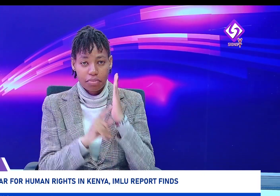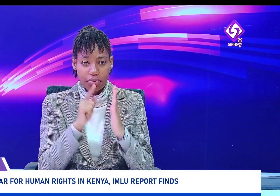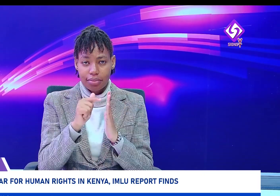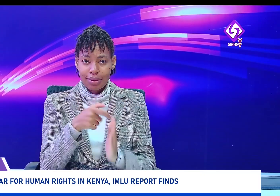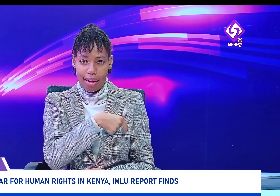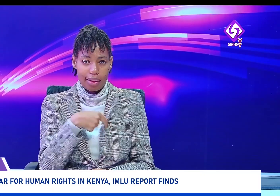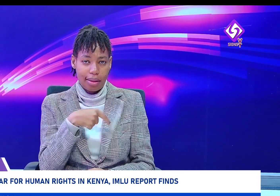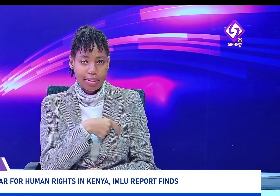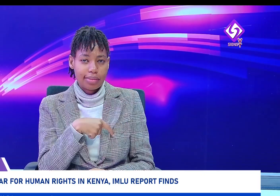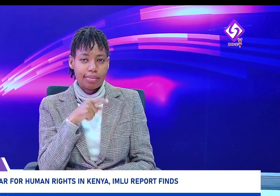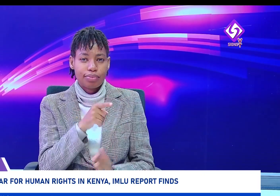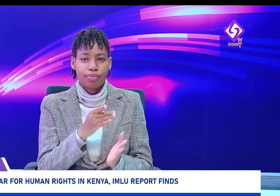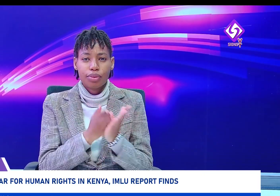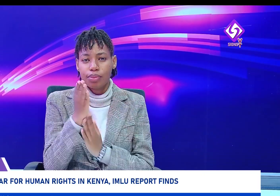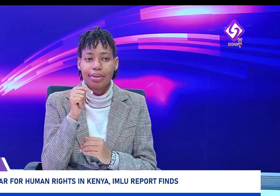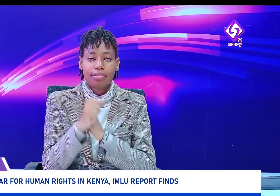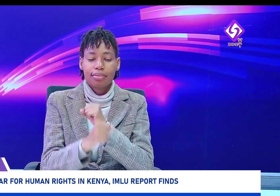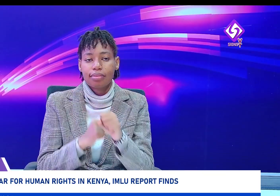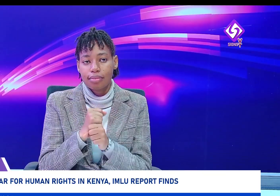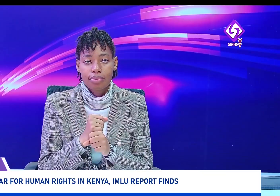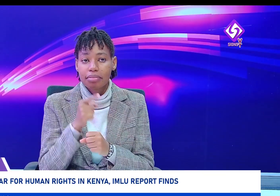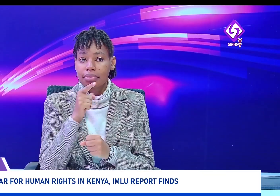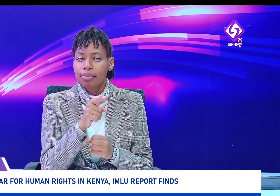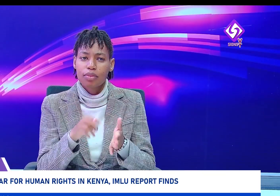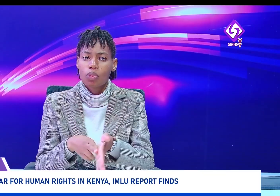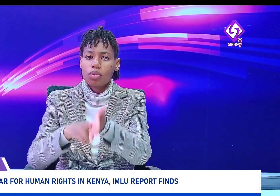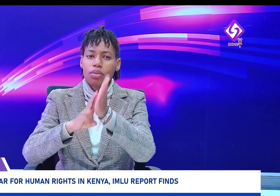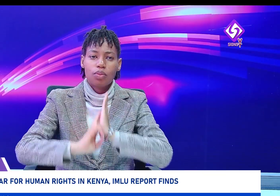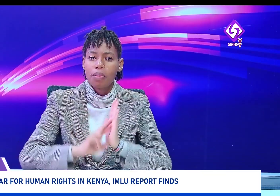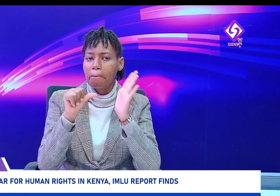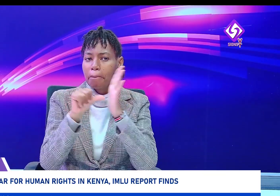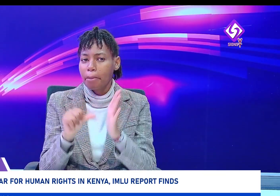and perpetrated by government security agents throughout the year.